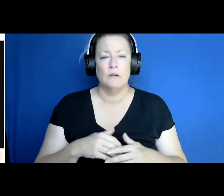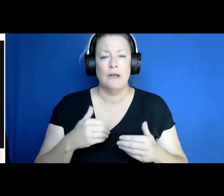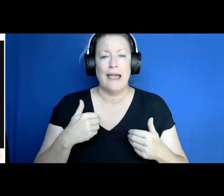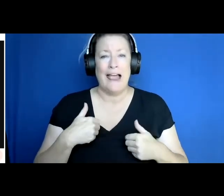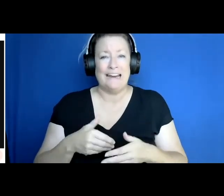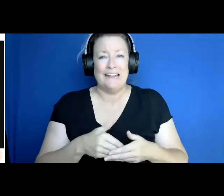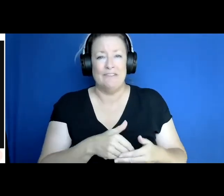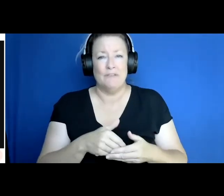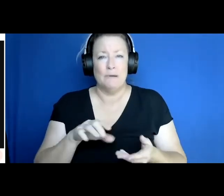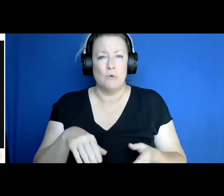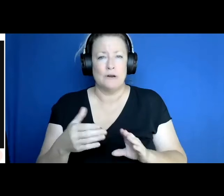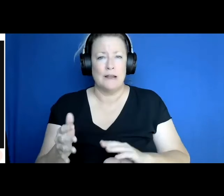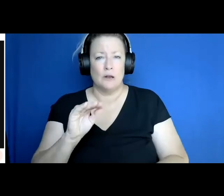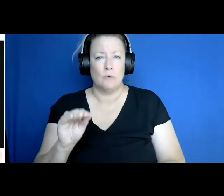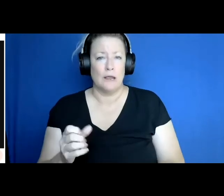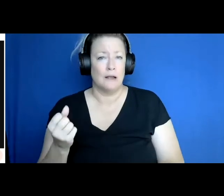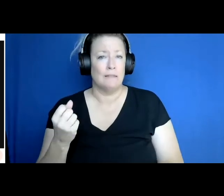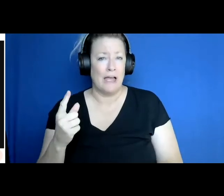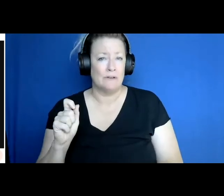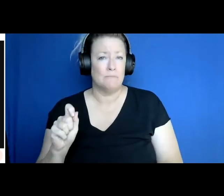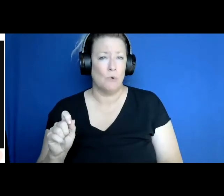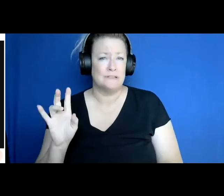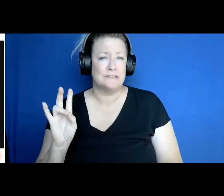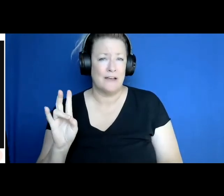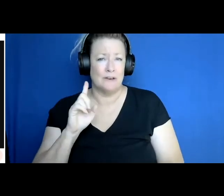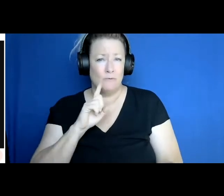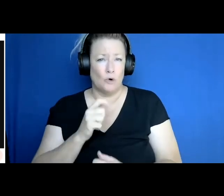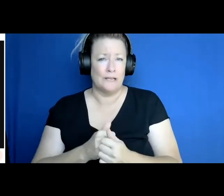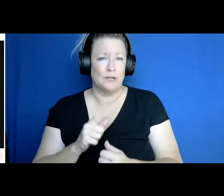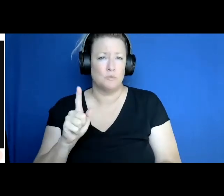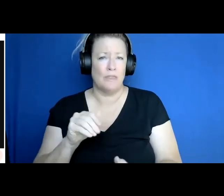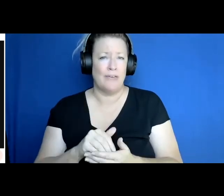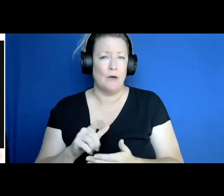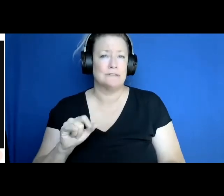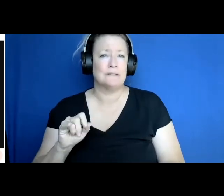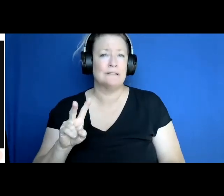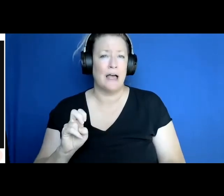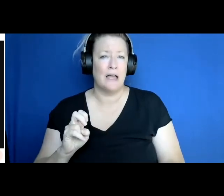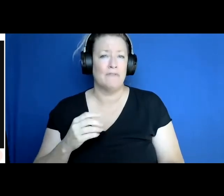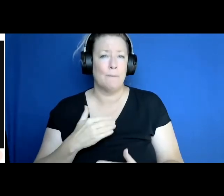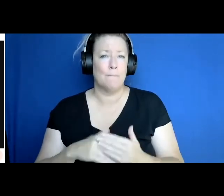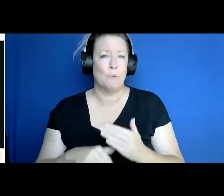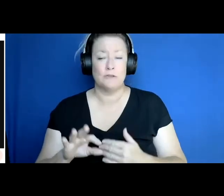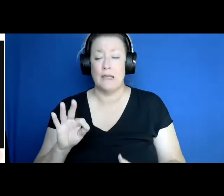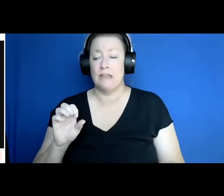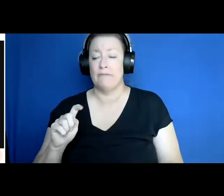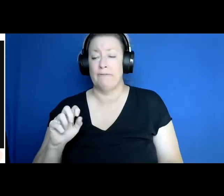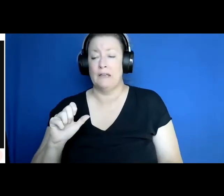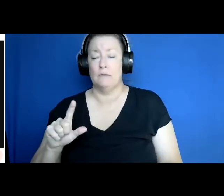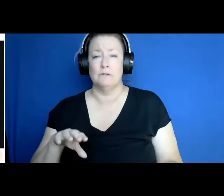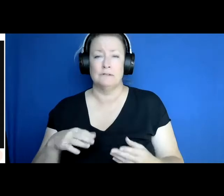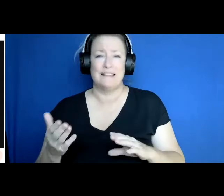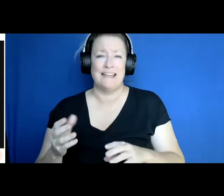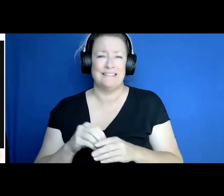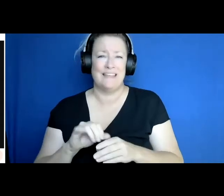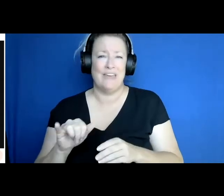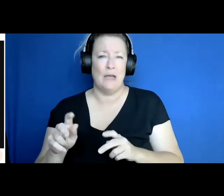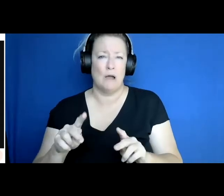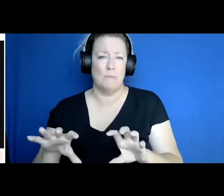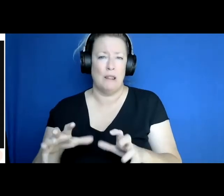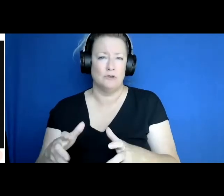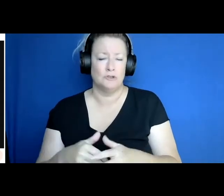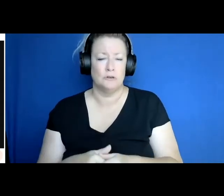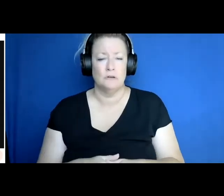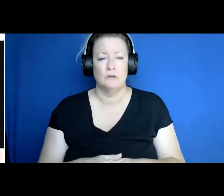was 11.7 per 1,000 live births and fetal deaths amongst this population, and their excess mortality rate